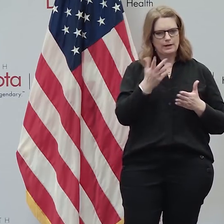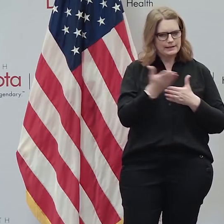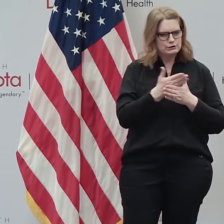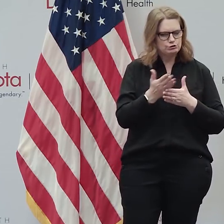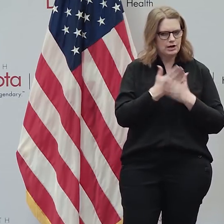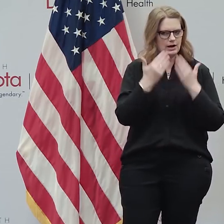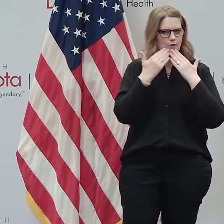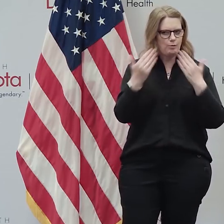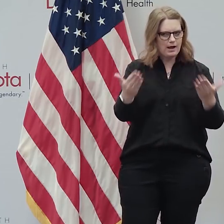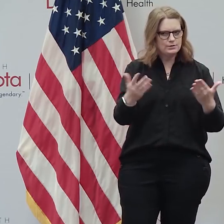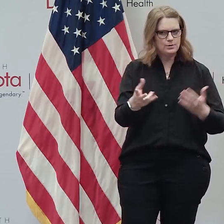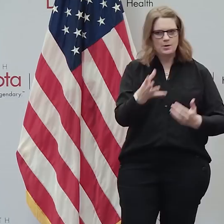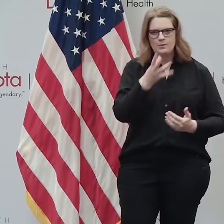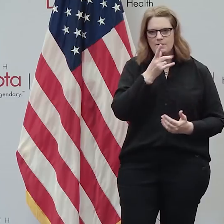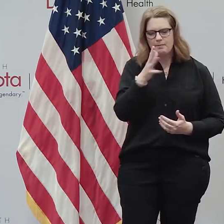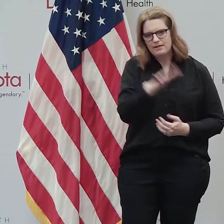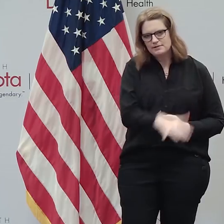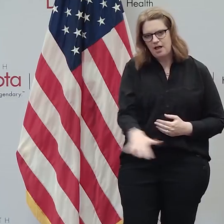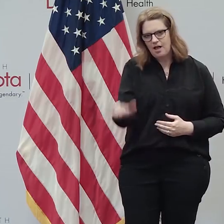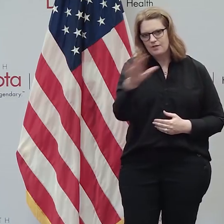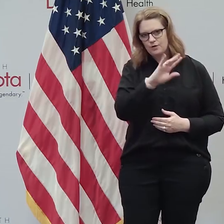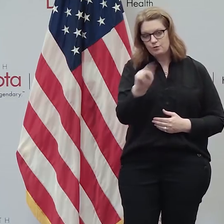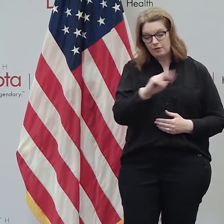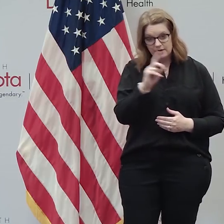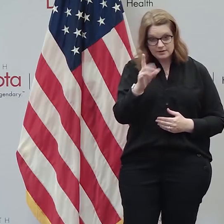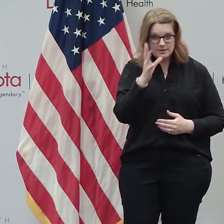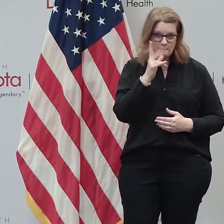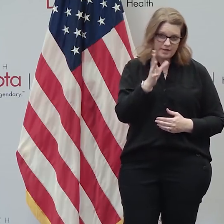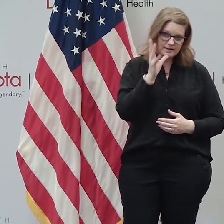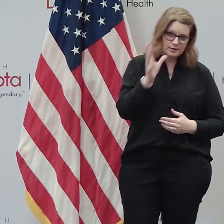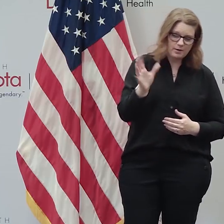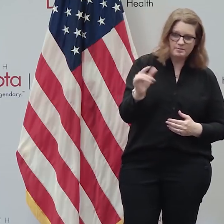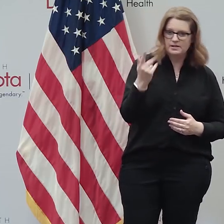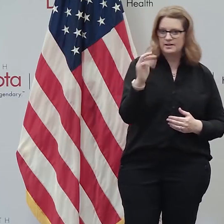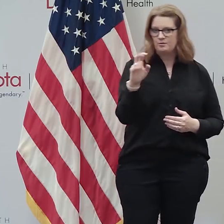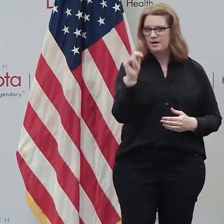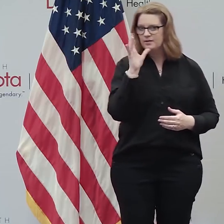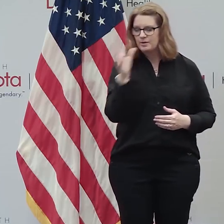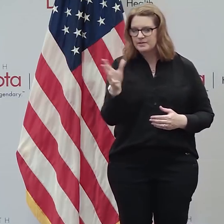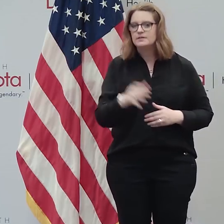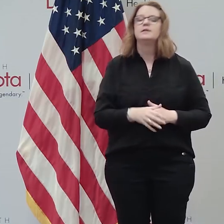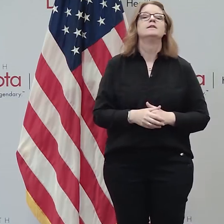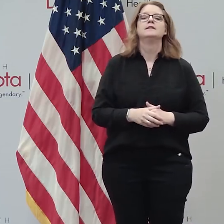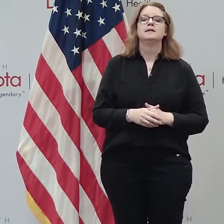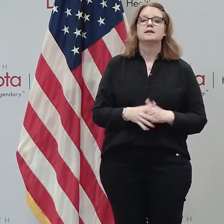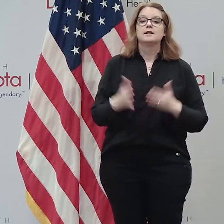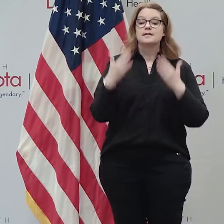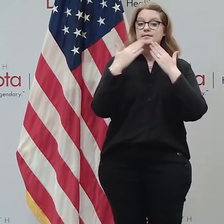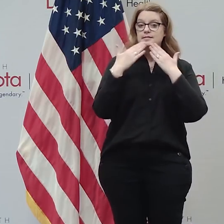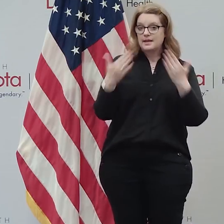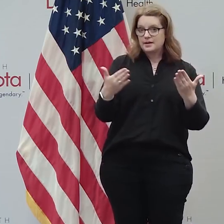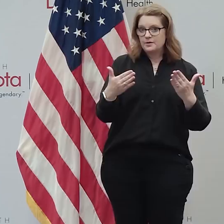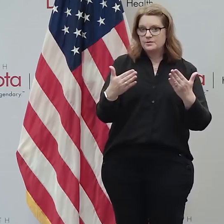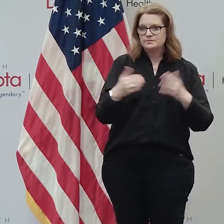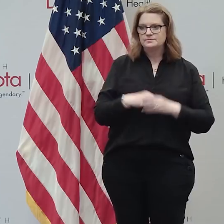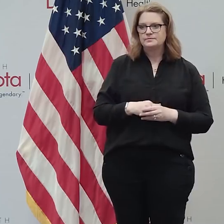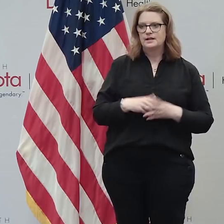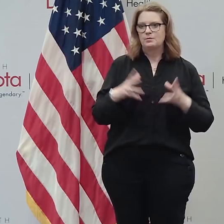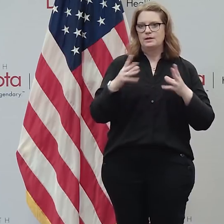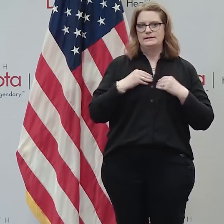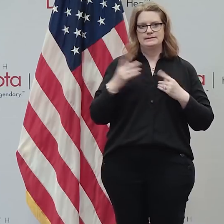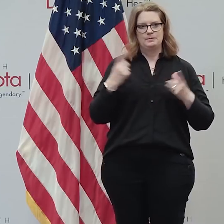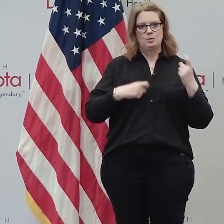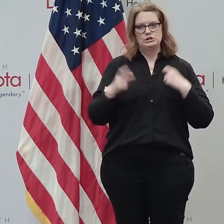with all the mothers across North Dakota, the mothers, the grandmothers, the great-grandmothers. So again, thank you, and we'll stand for